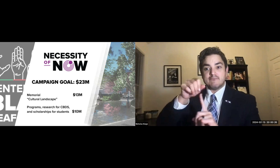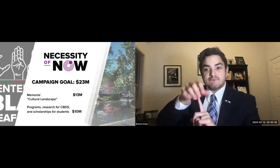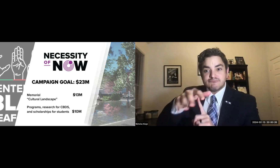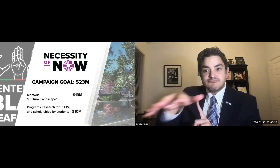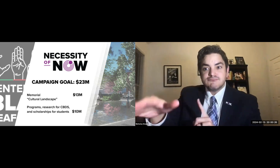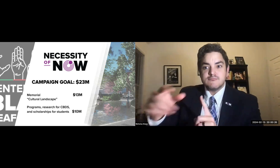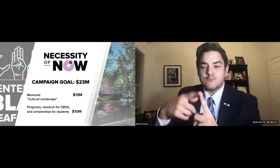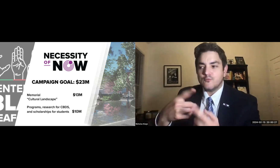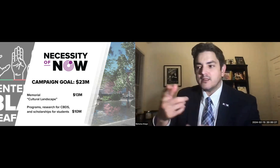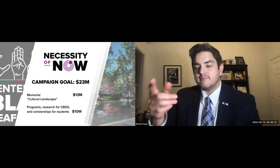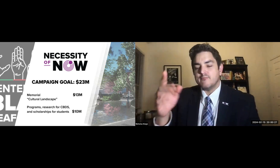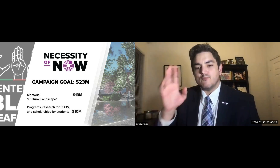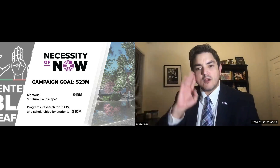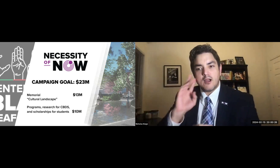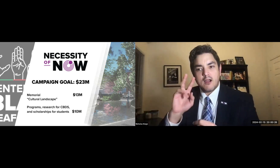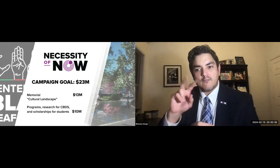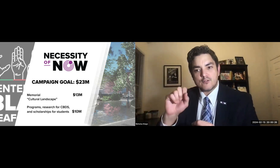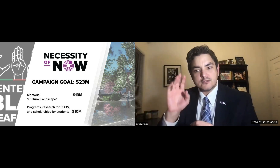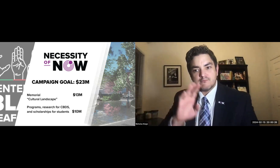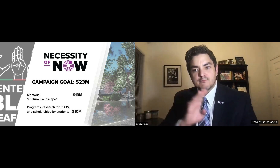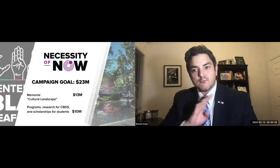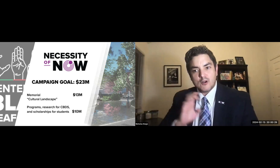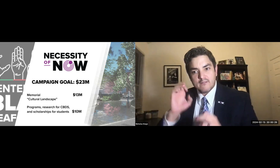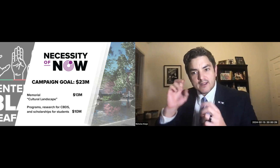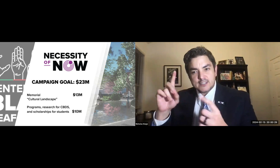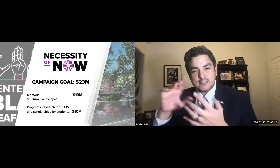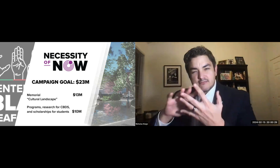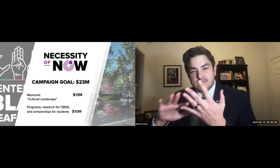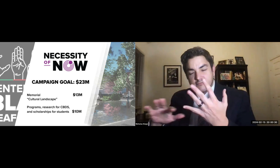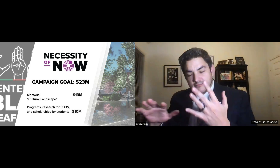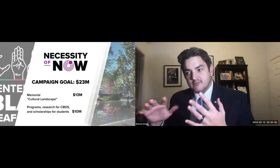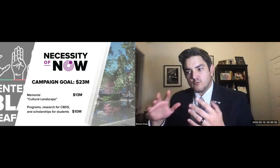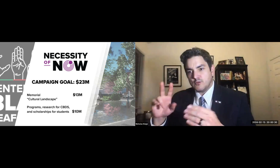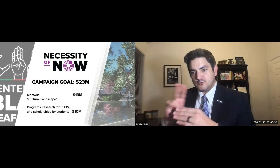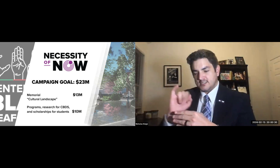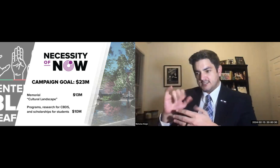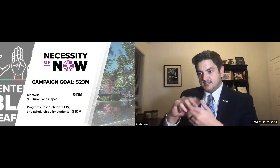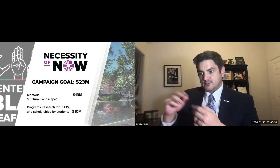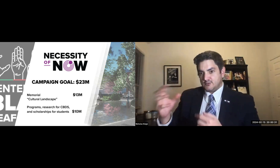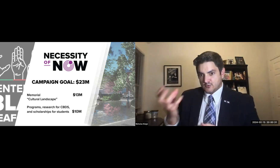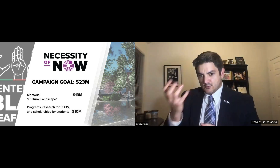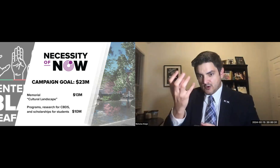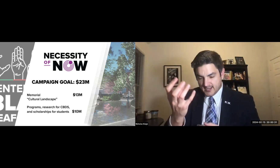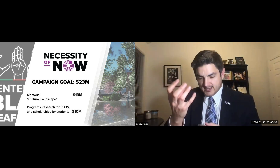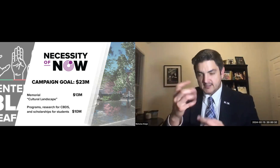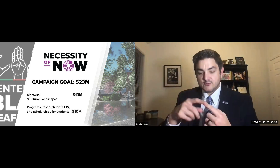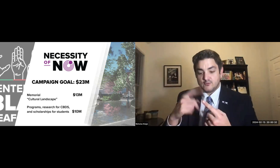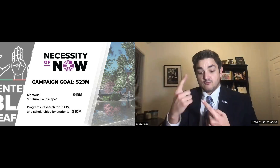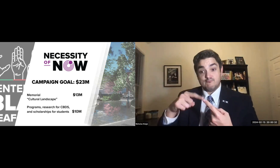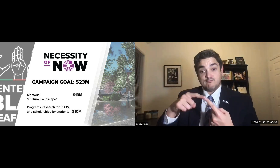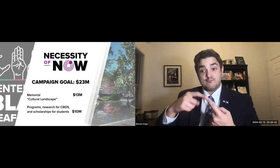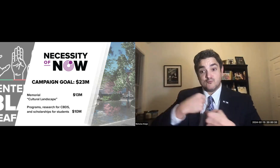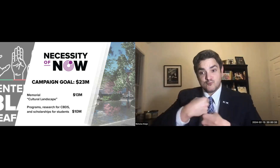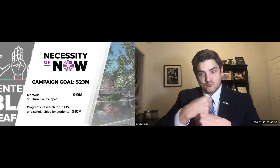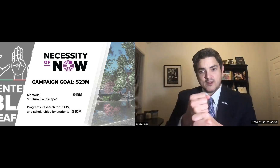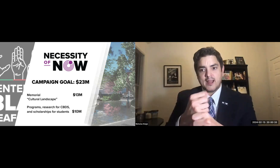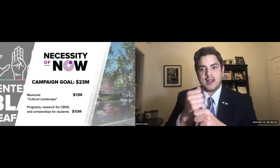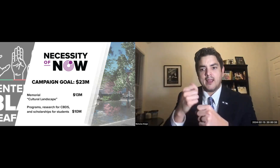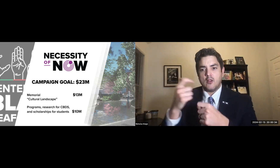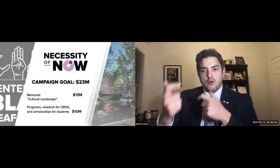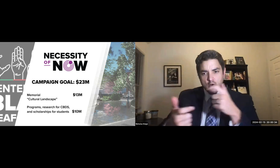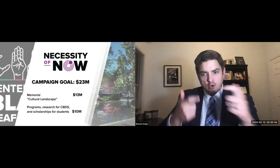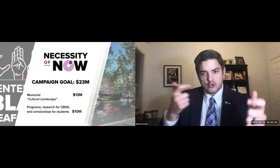campus of Gallaudet, to that school. What we're going to do, like you talked about the history of Brown versus the